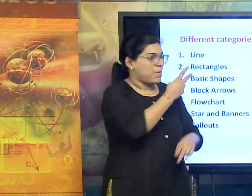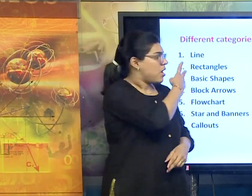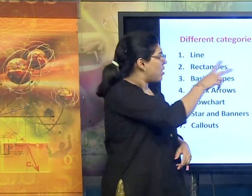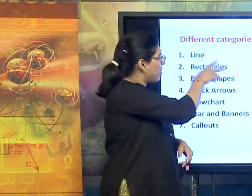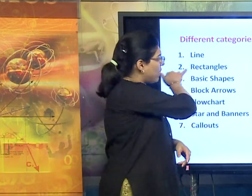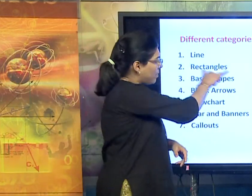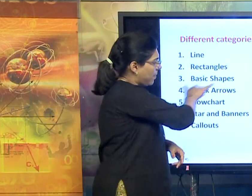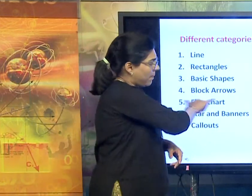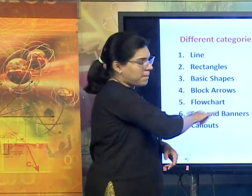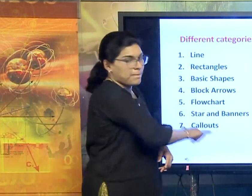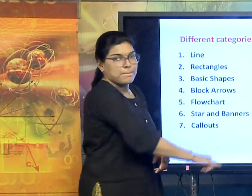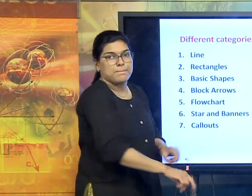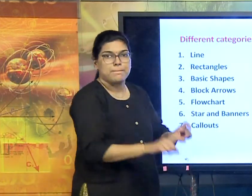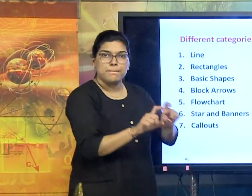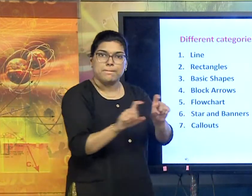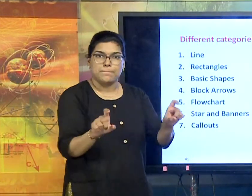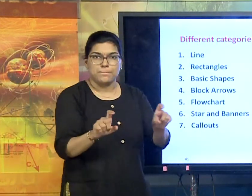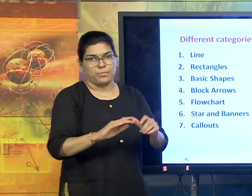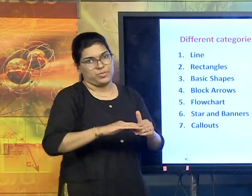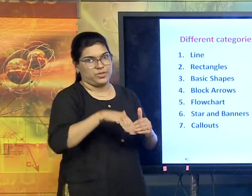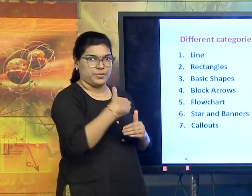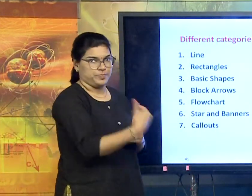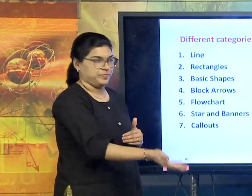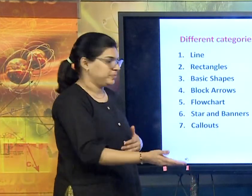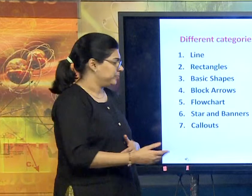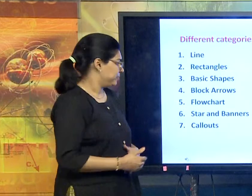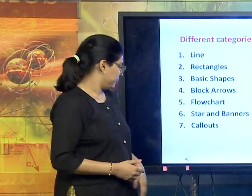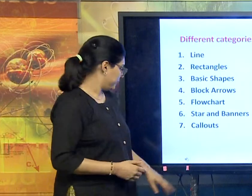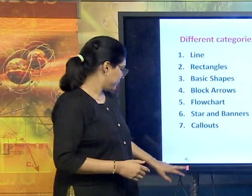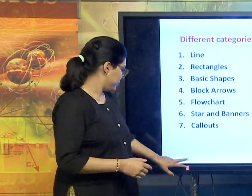for talking and communication purpose. So all these